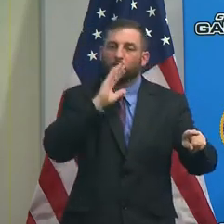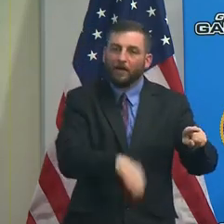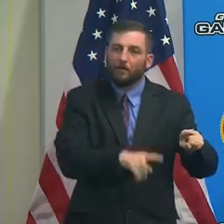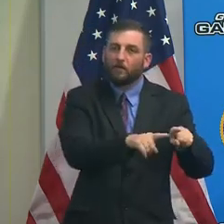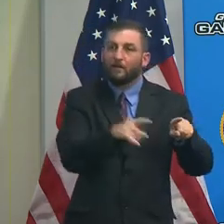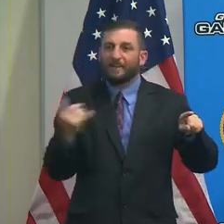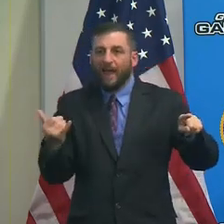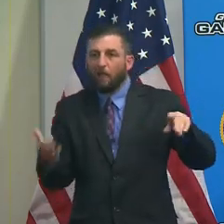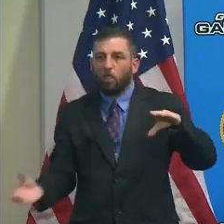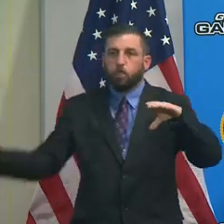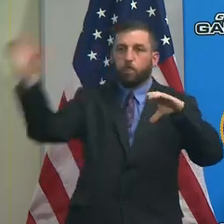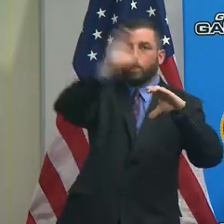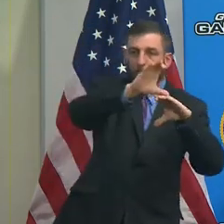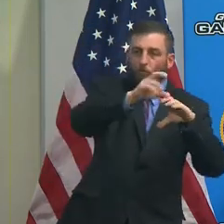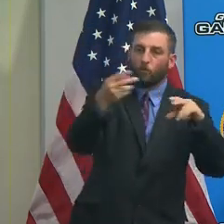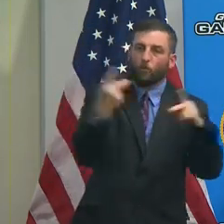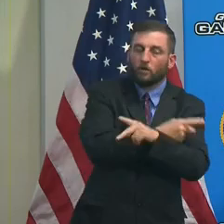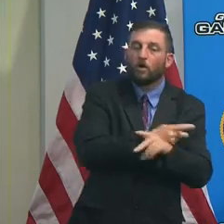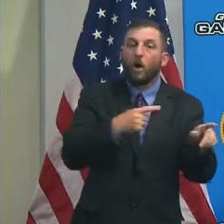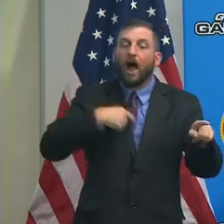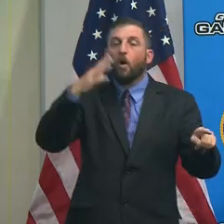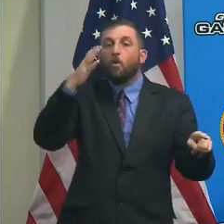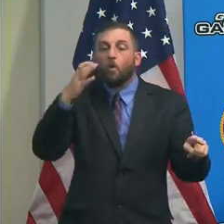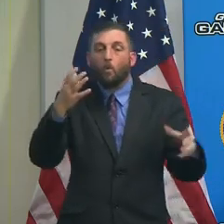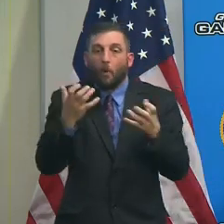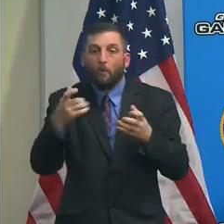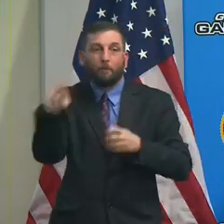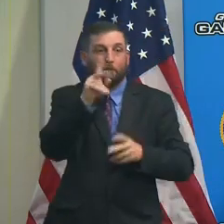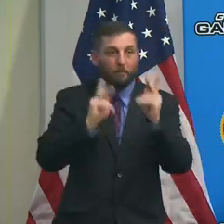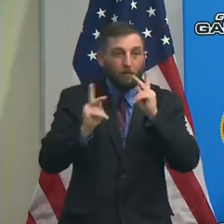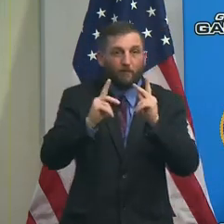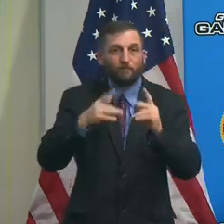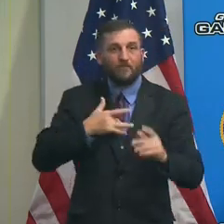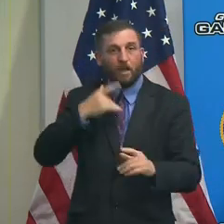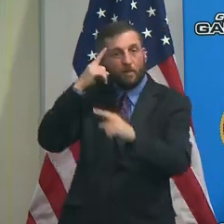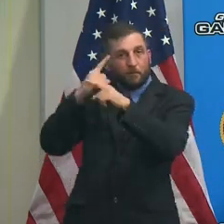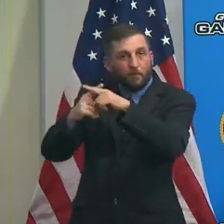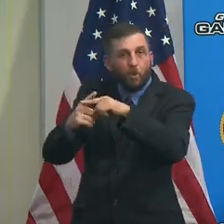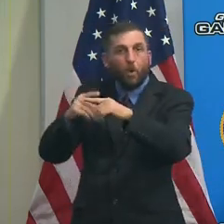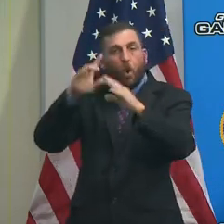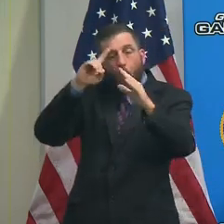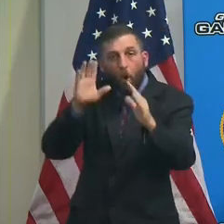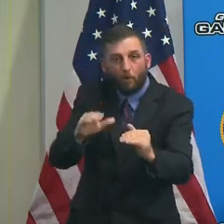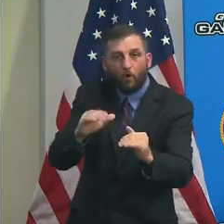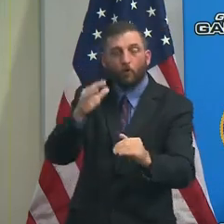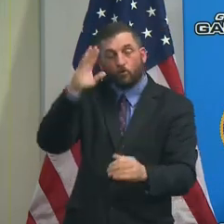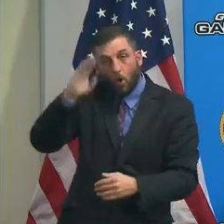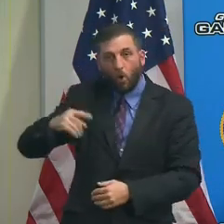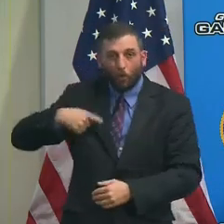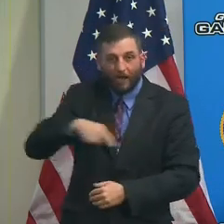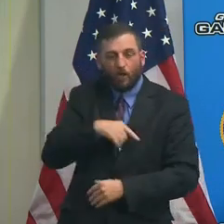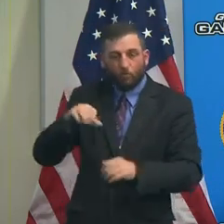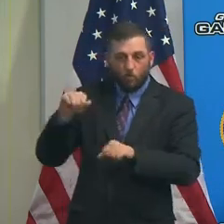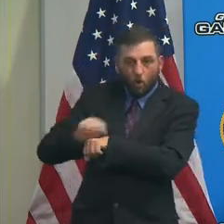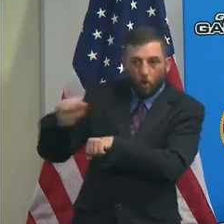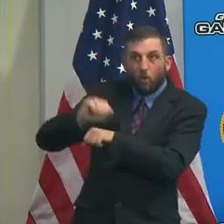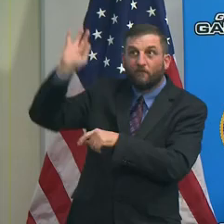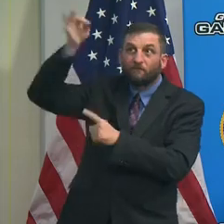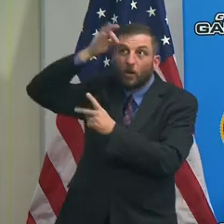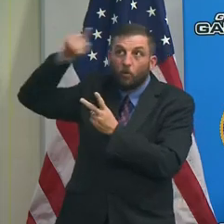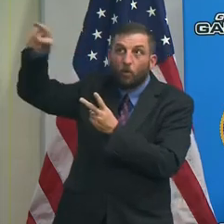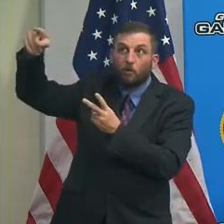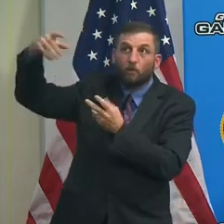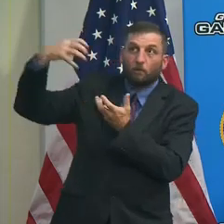And I want folks to be hopeful, because we know that we're going to do everything that we can, working with our federal partners and local partners, to get